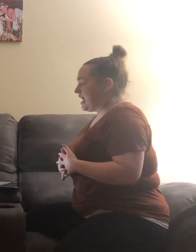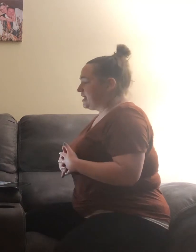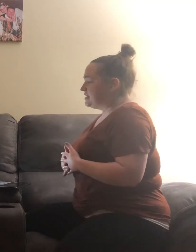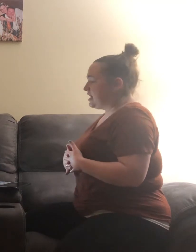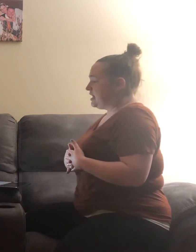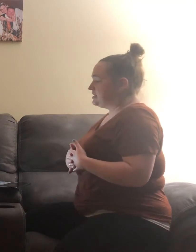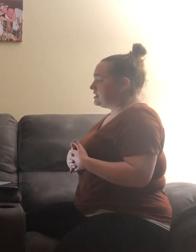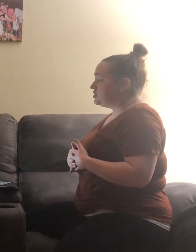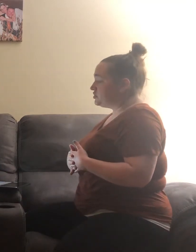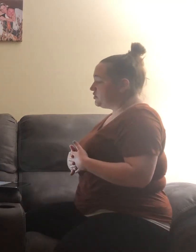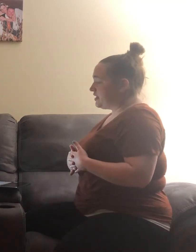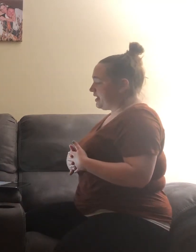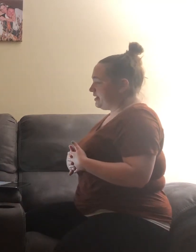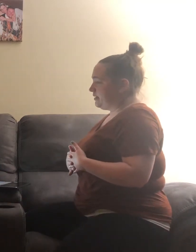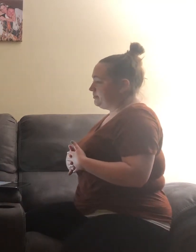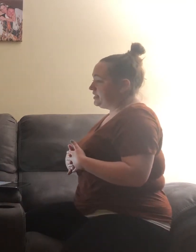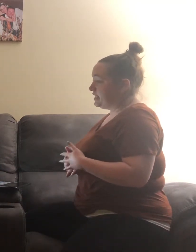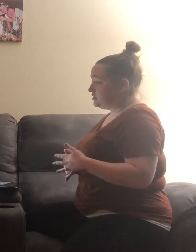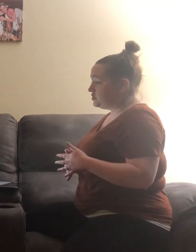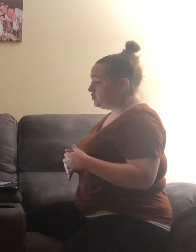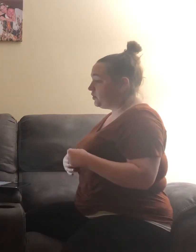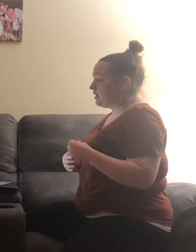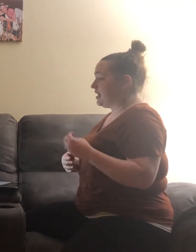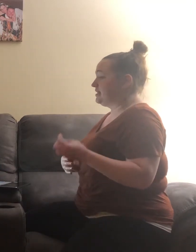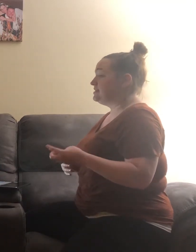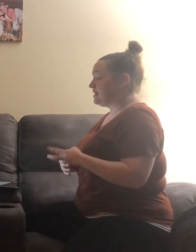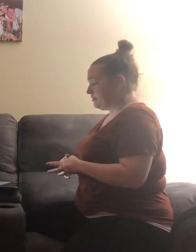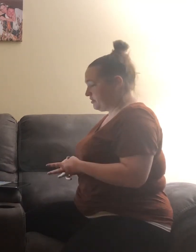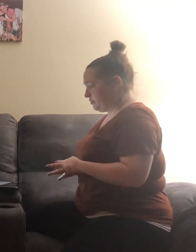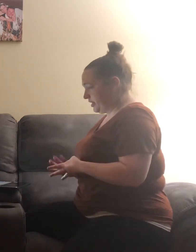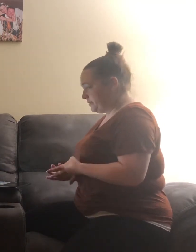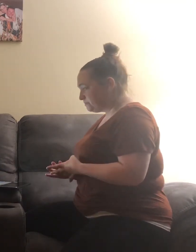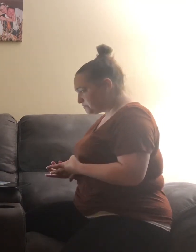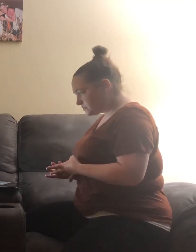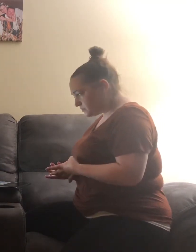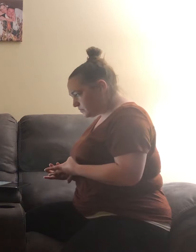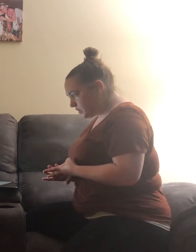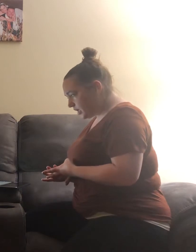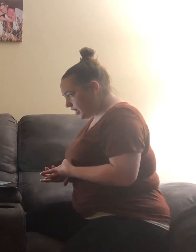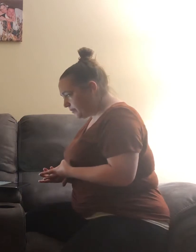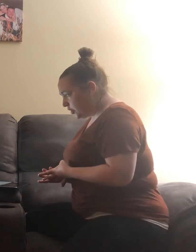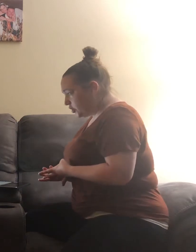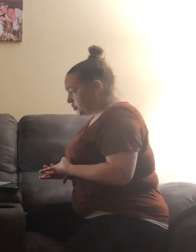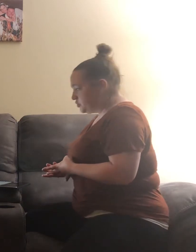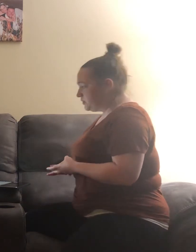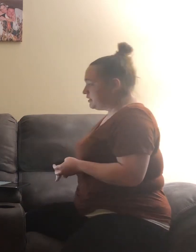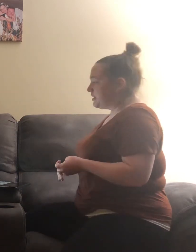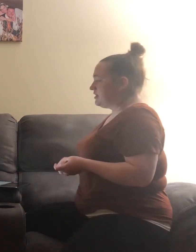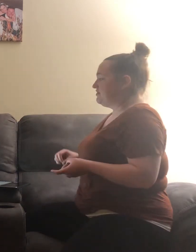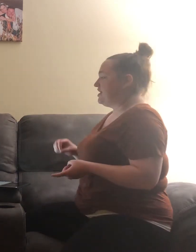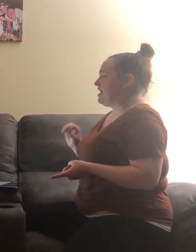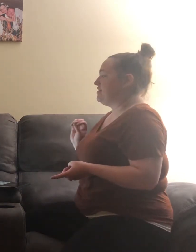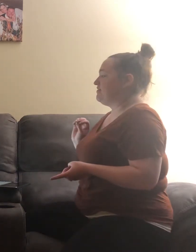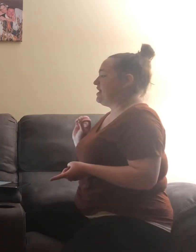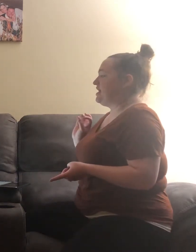And studies show that kids who are on a step 3 do really well if they have a